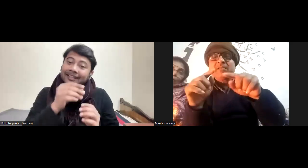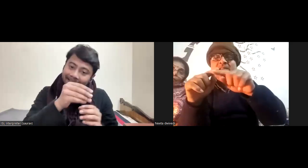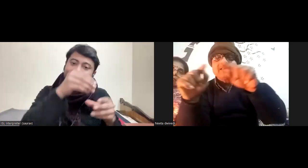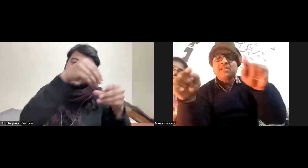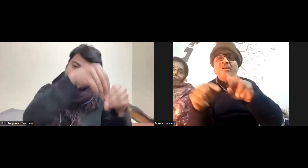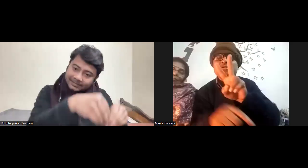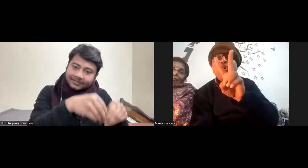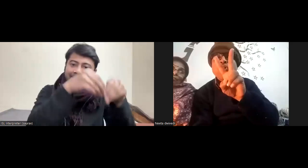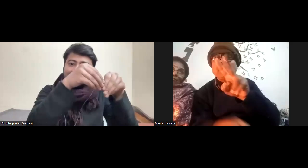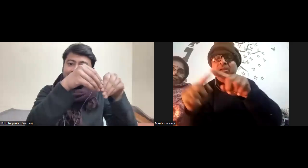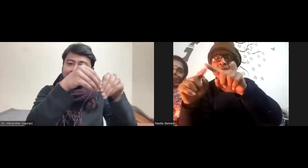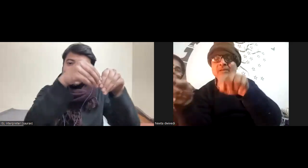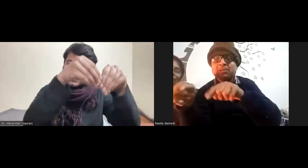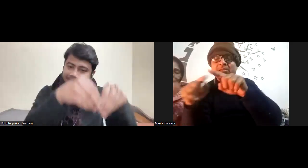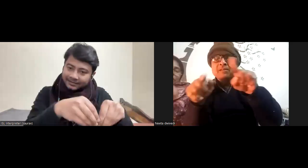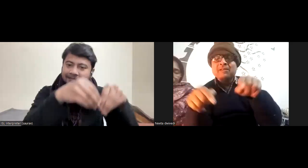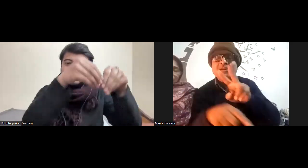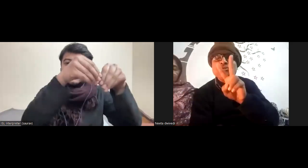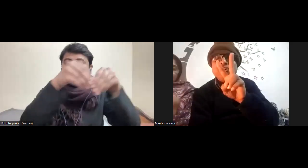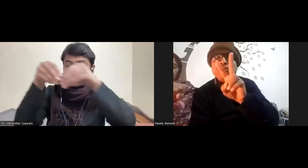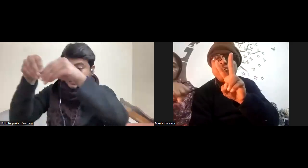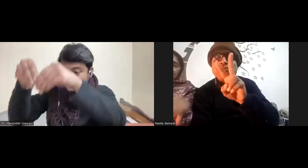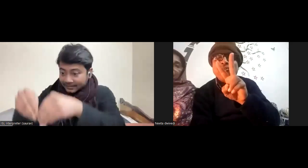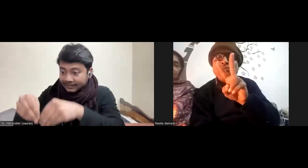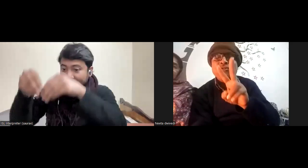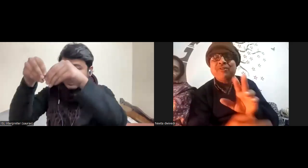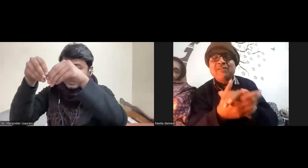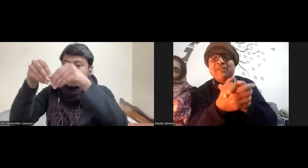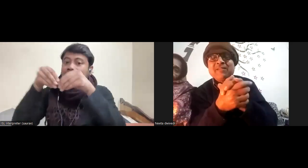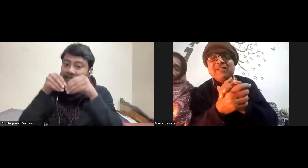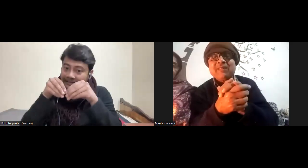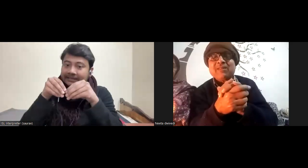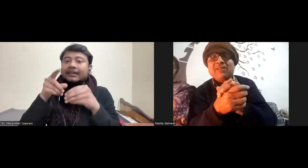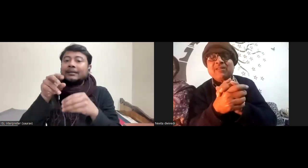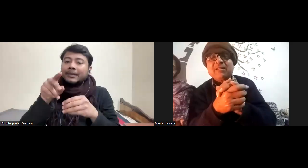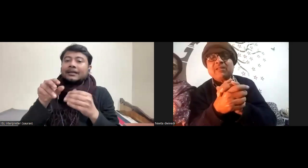your bhakti, it will increase your love for Krishna.